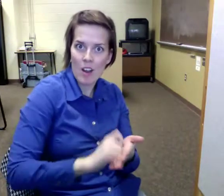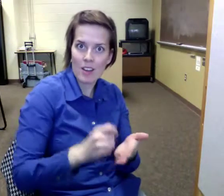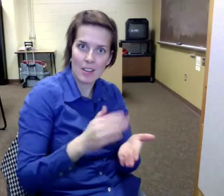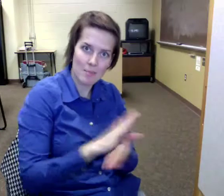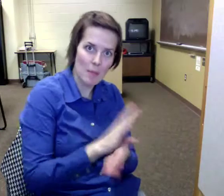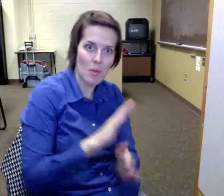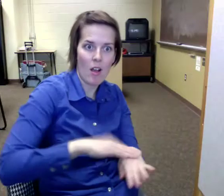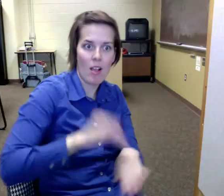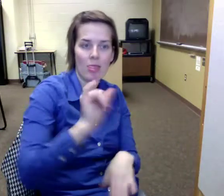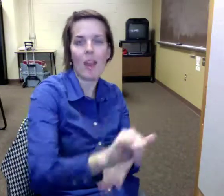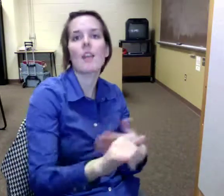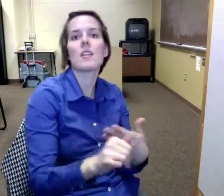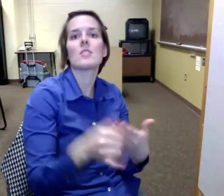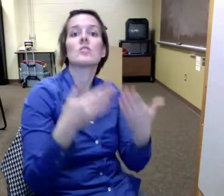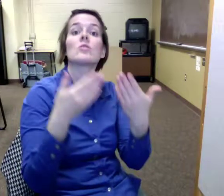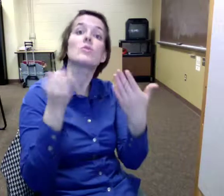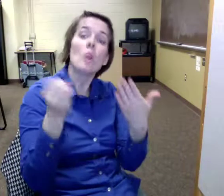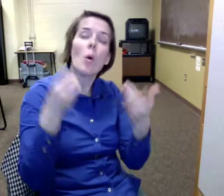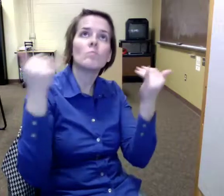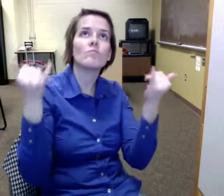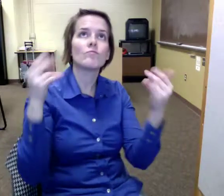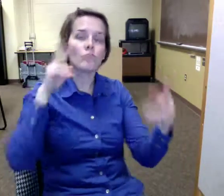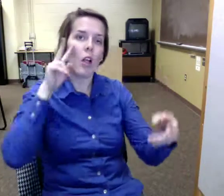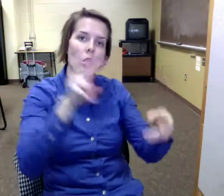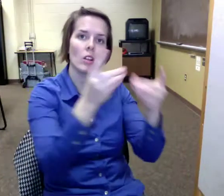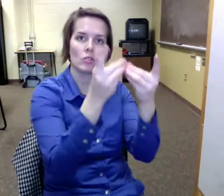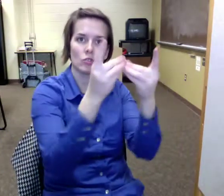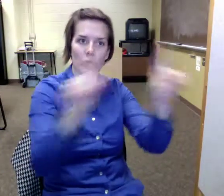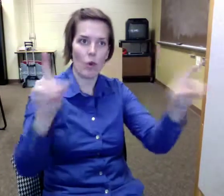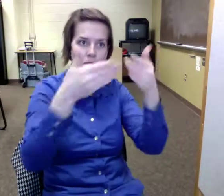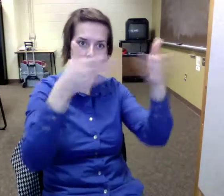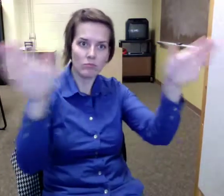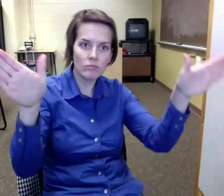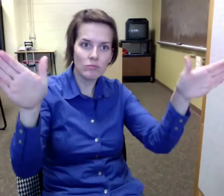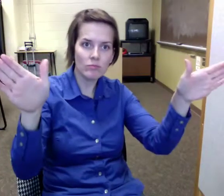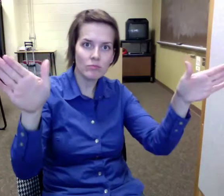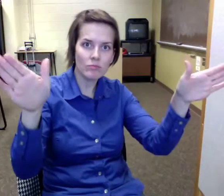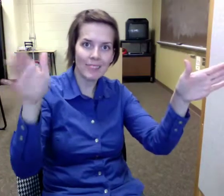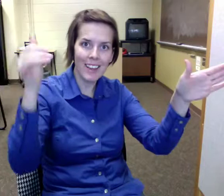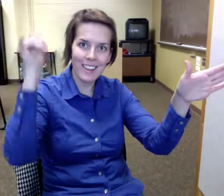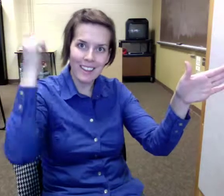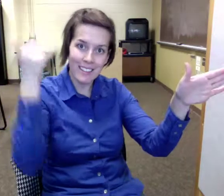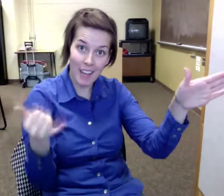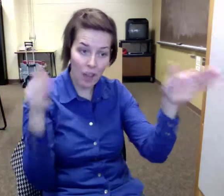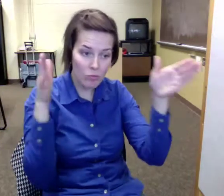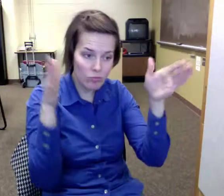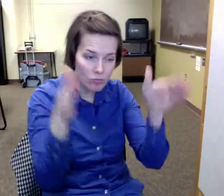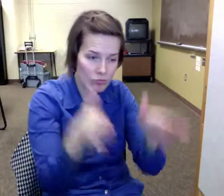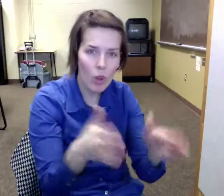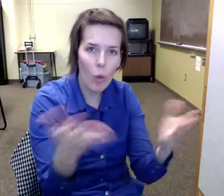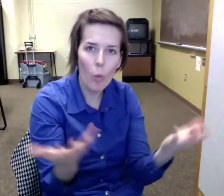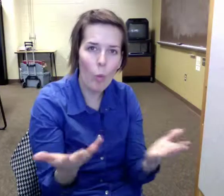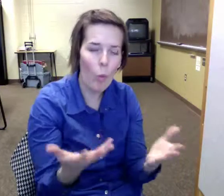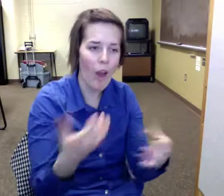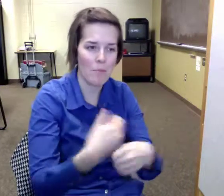topic, divorce, you need to look at that broad topic and figure out what it's made up of. What are the subtopics that enter into discussion of